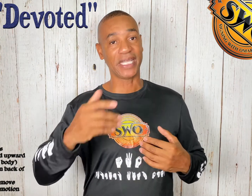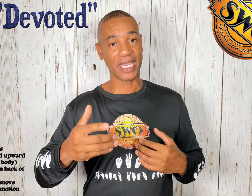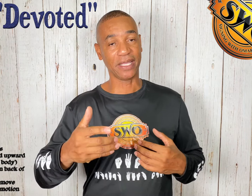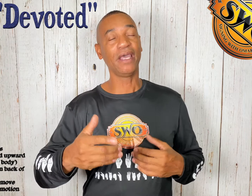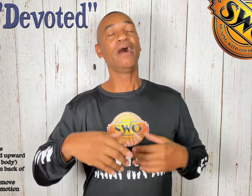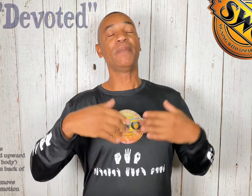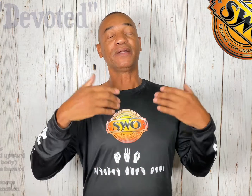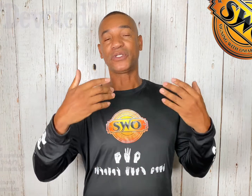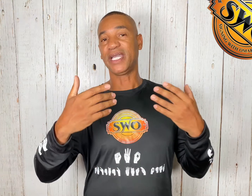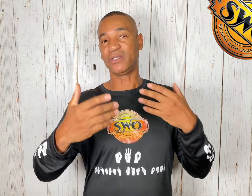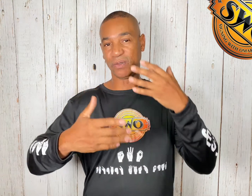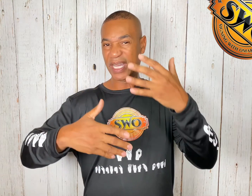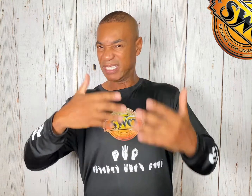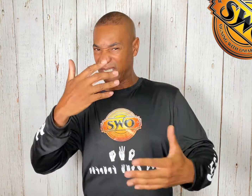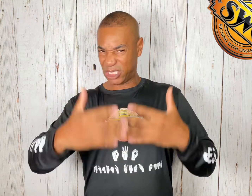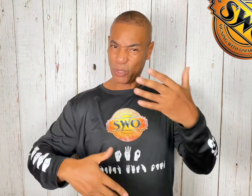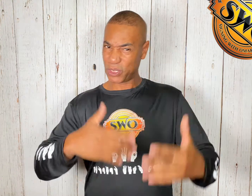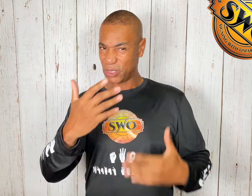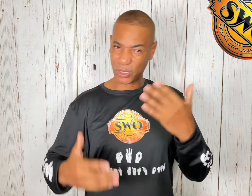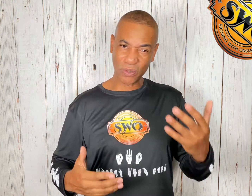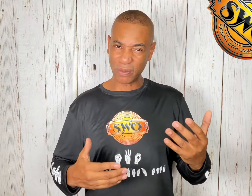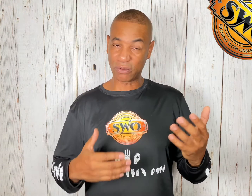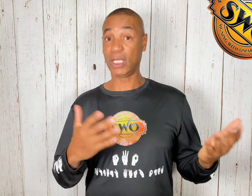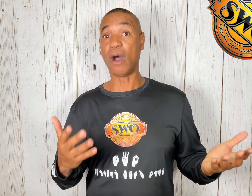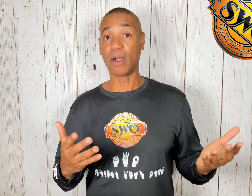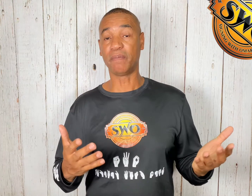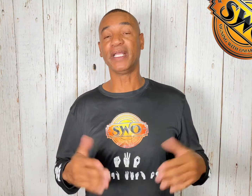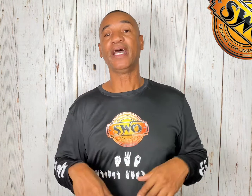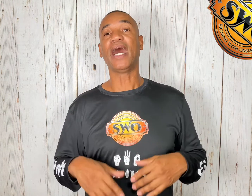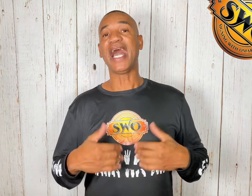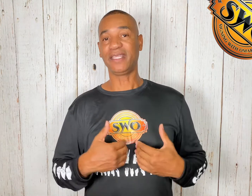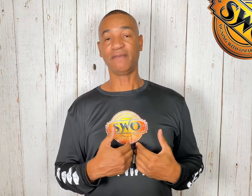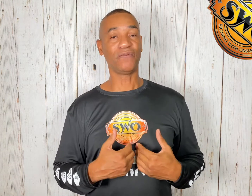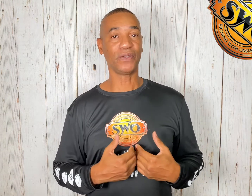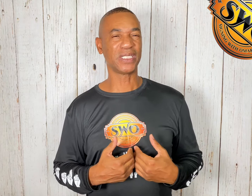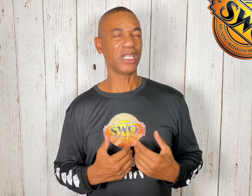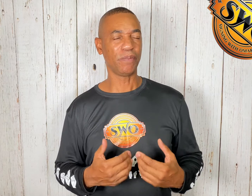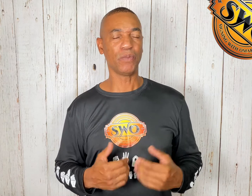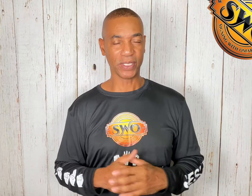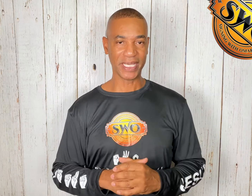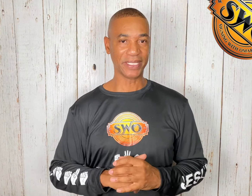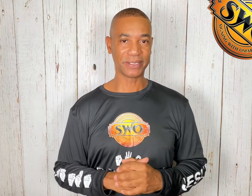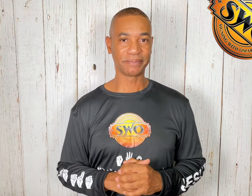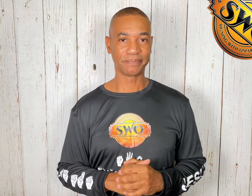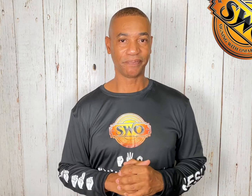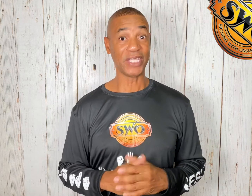dedicated, but I'm trying to distinguish the two. It's really hard, but I think of devoted as a little bit more intense. That's just